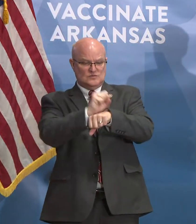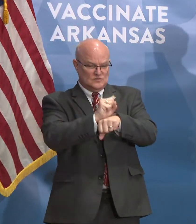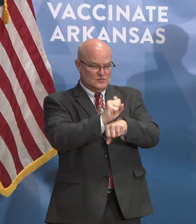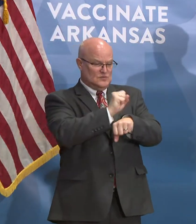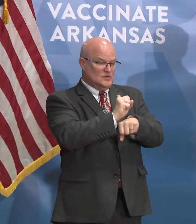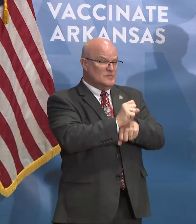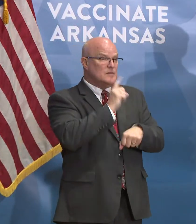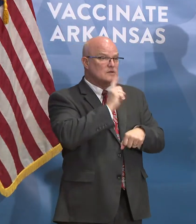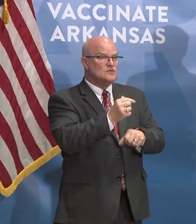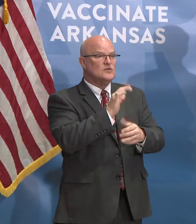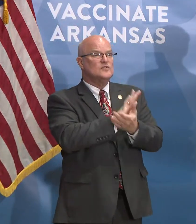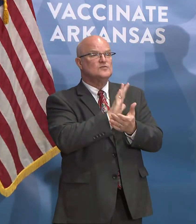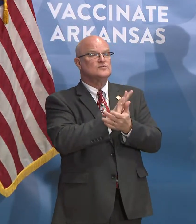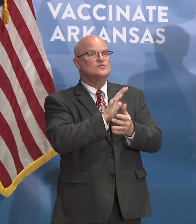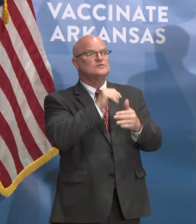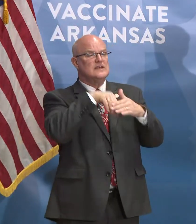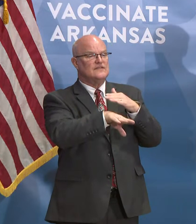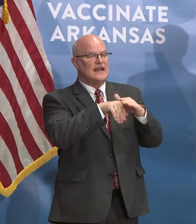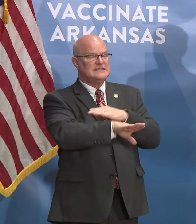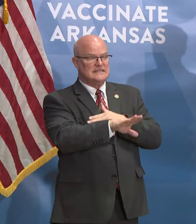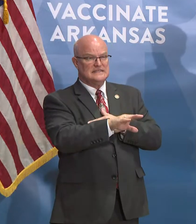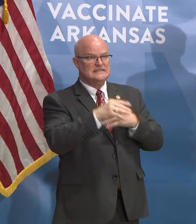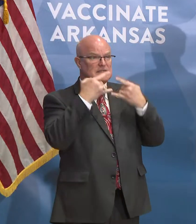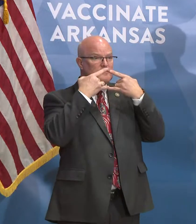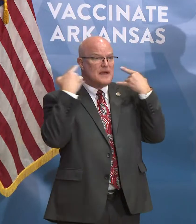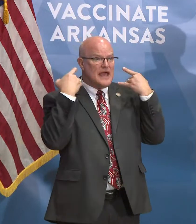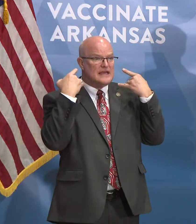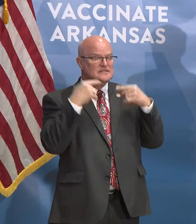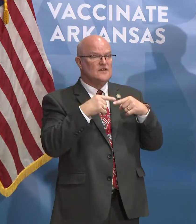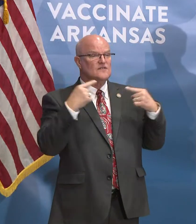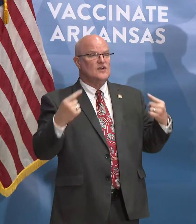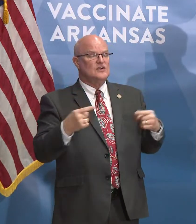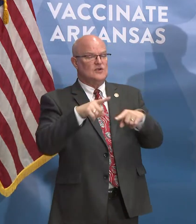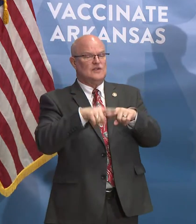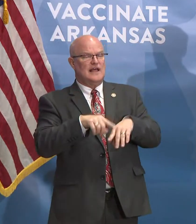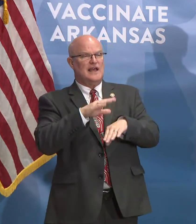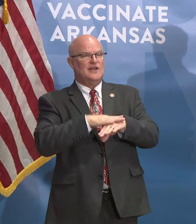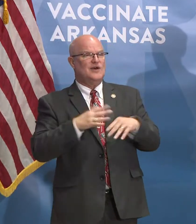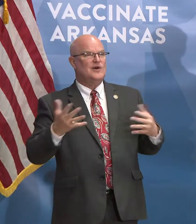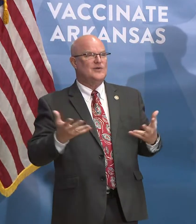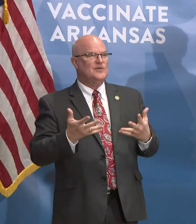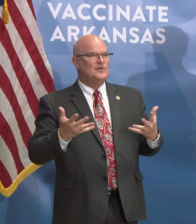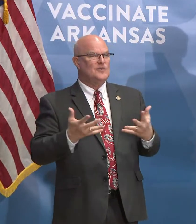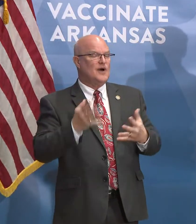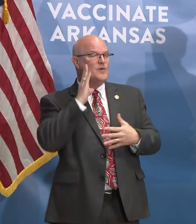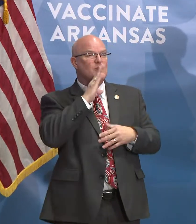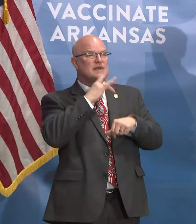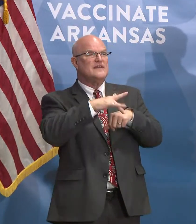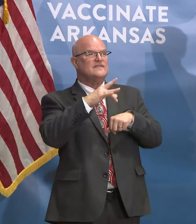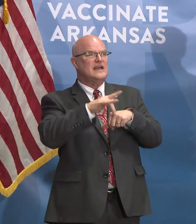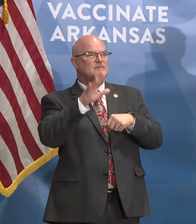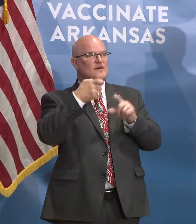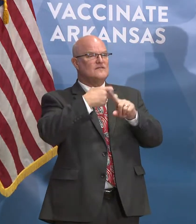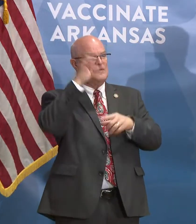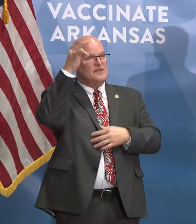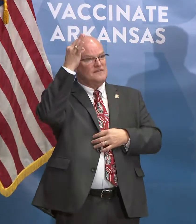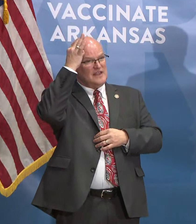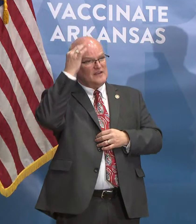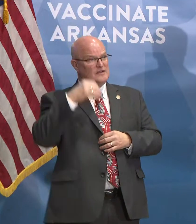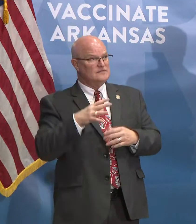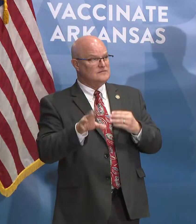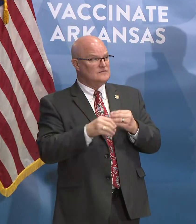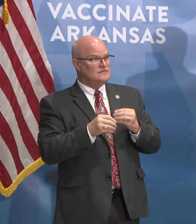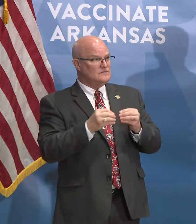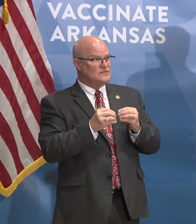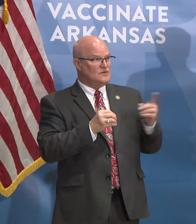sure that our schools have access to masks versus simply relying upon what will be available from the federal government. Did you have anything